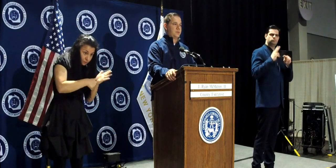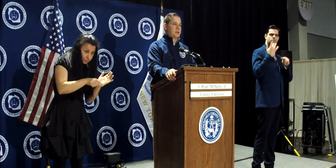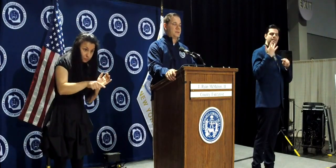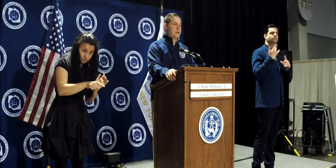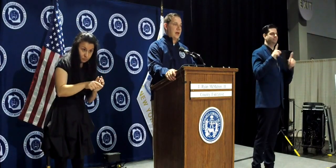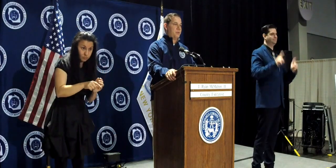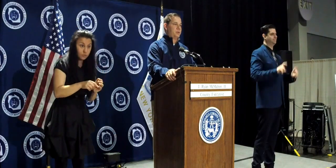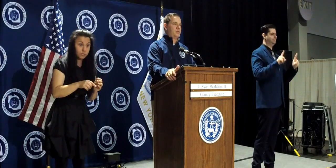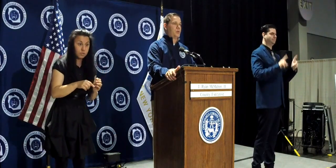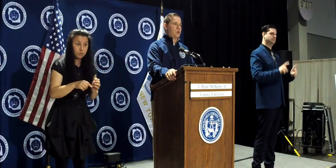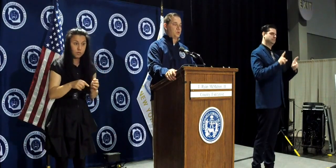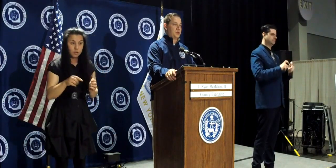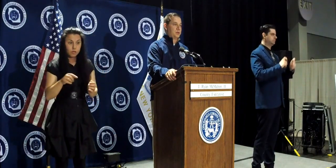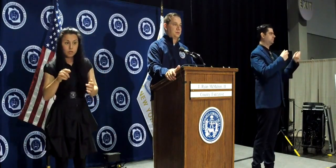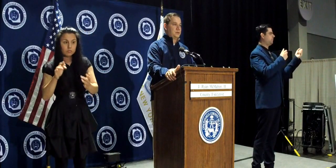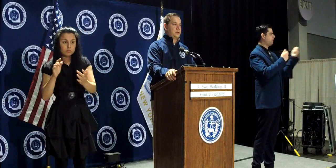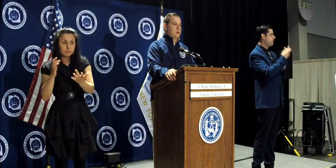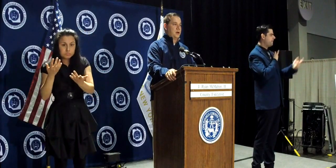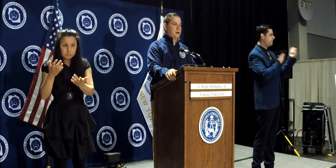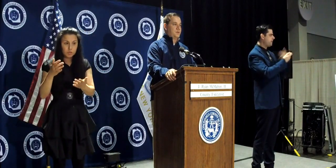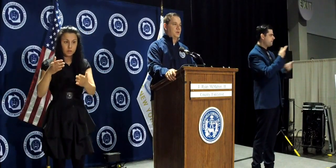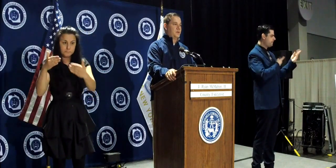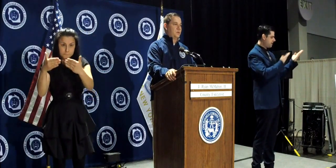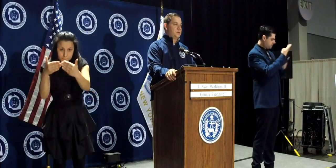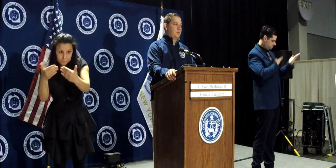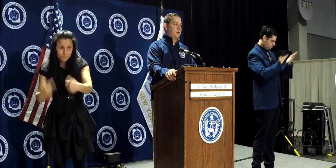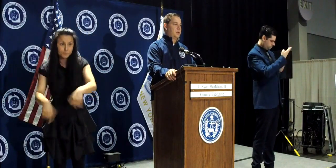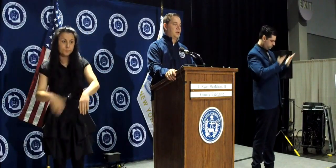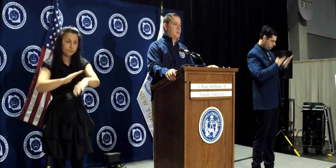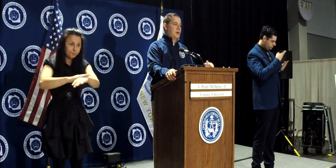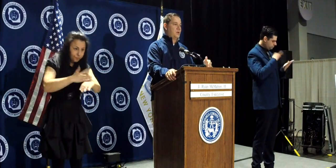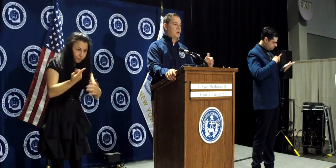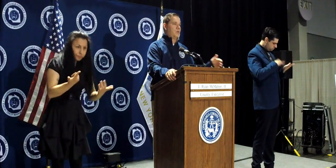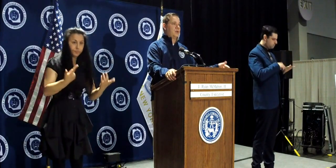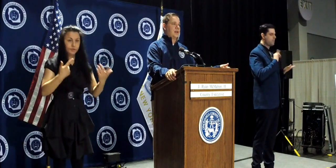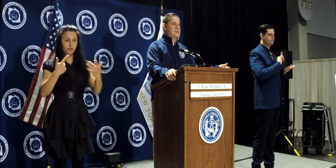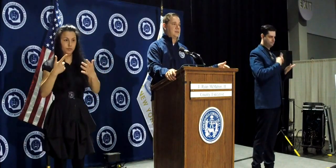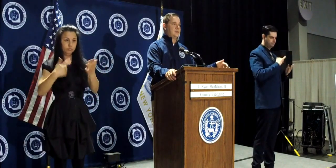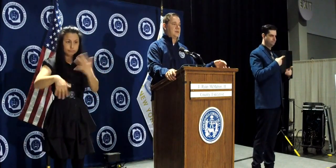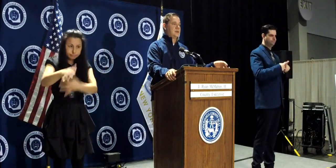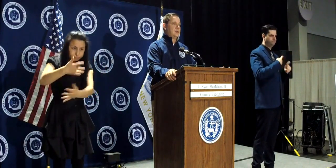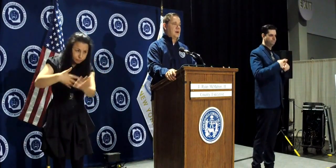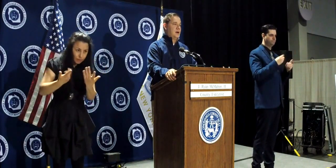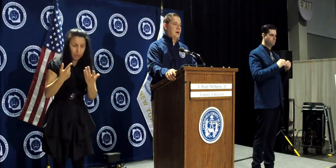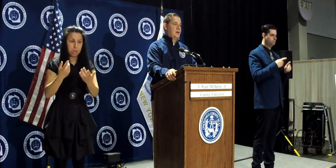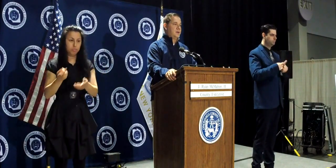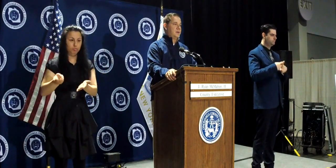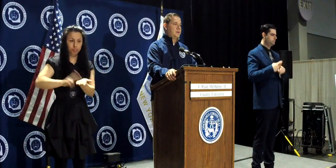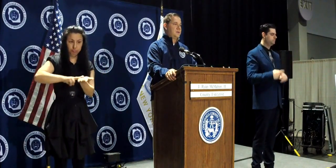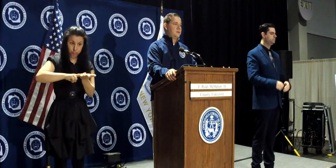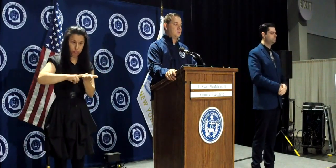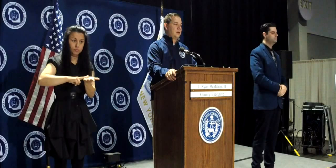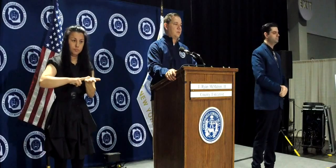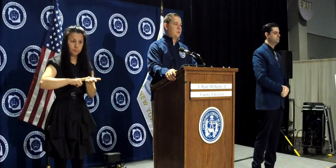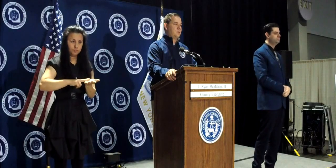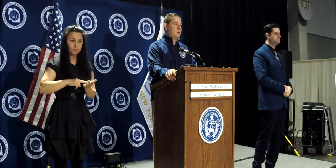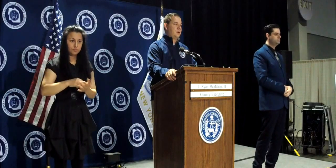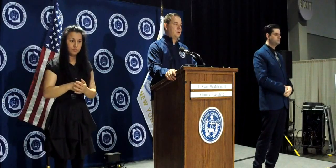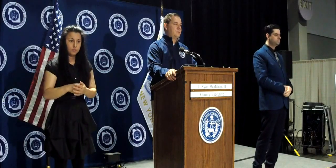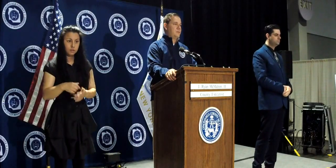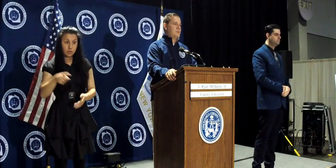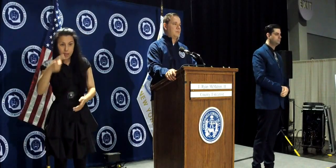we expect this to happen? Of course we did. If you're living with somebody, they come down with COVID-19, they